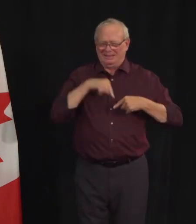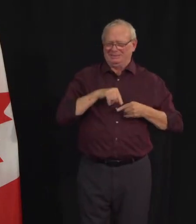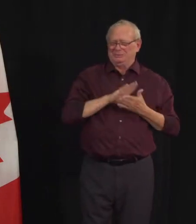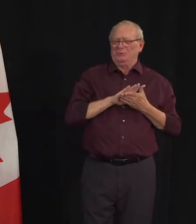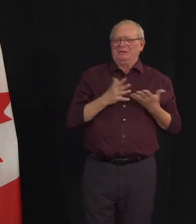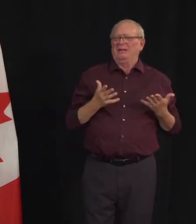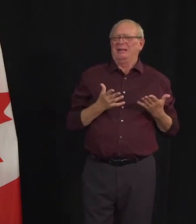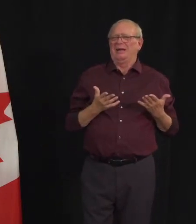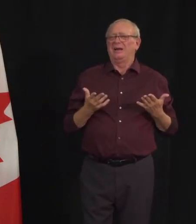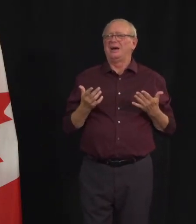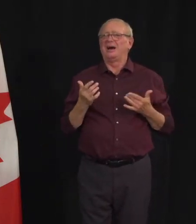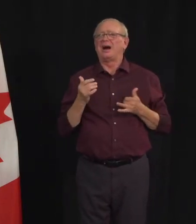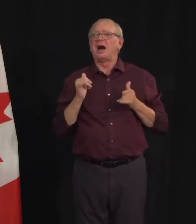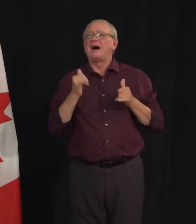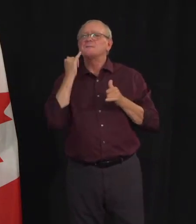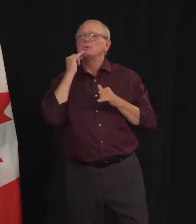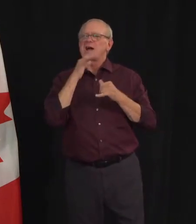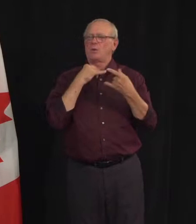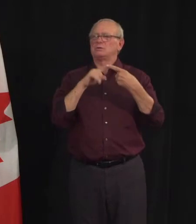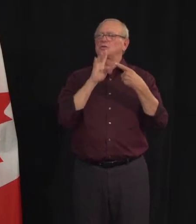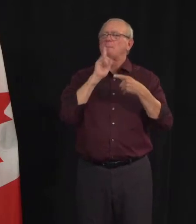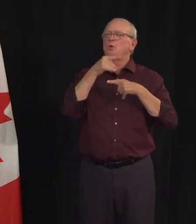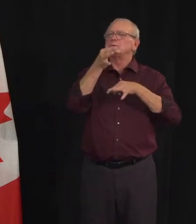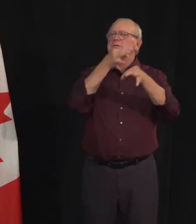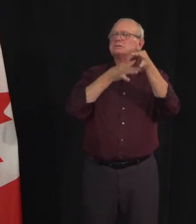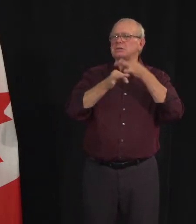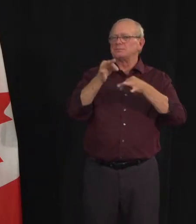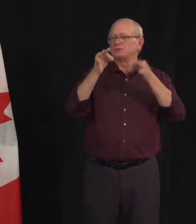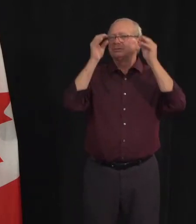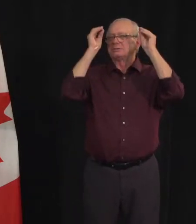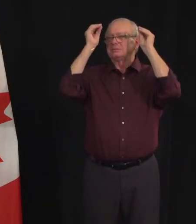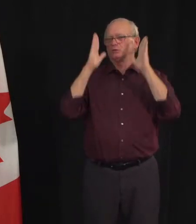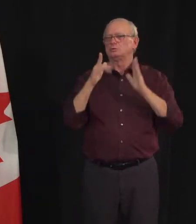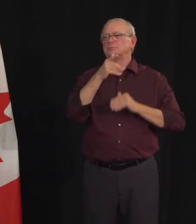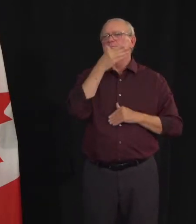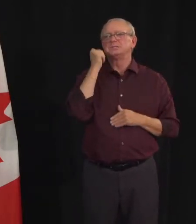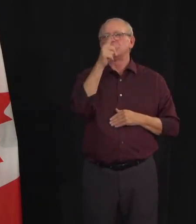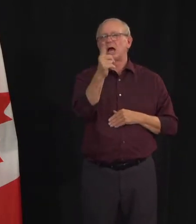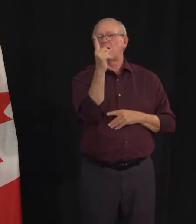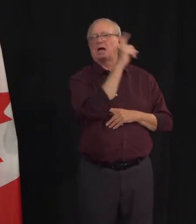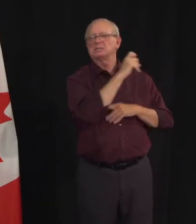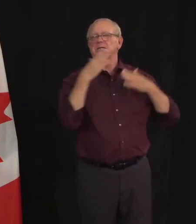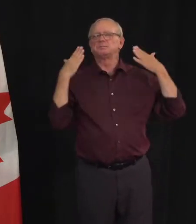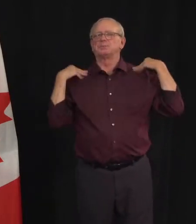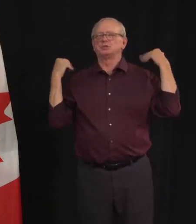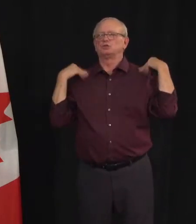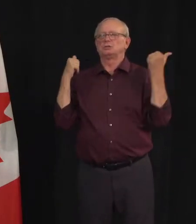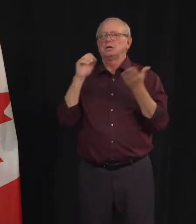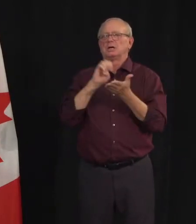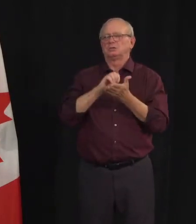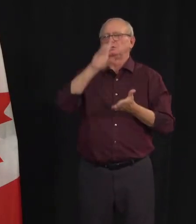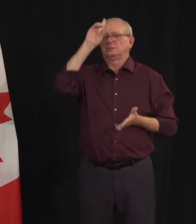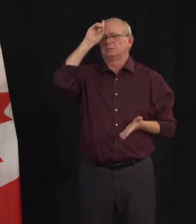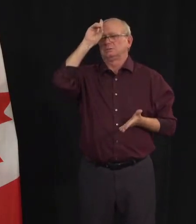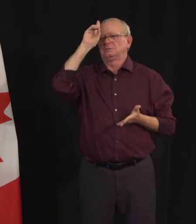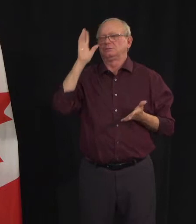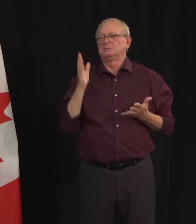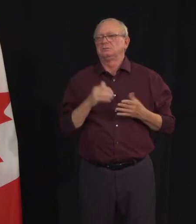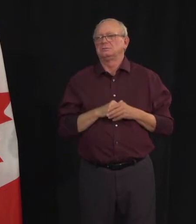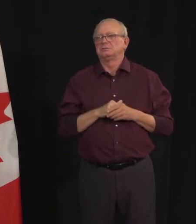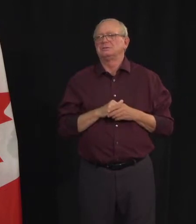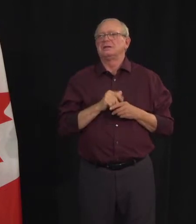Education. There is some new guidance available online that has been worked on between health